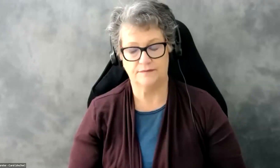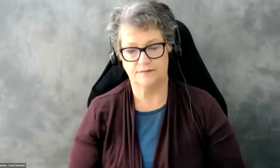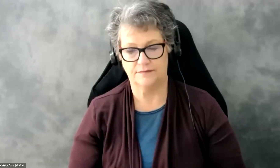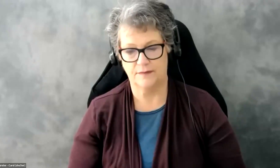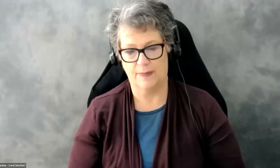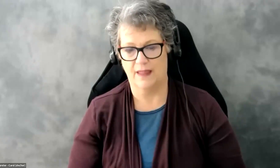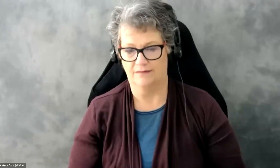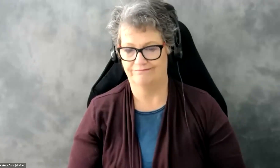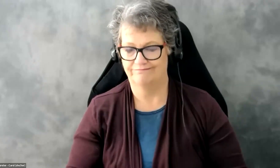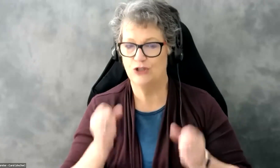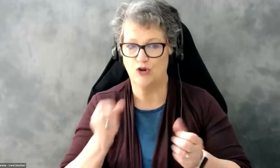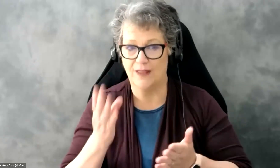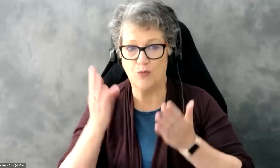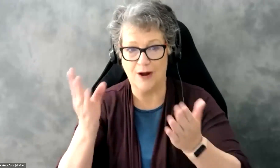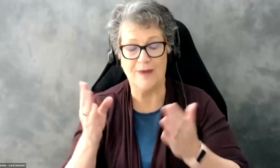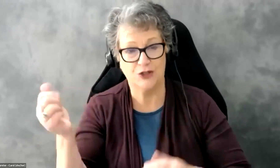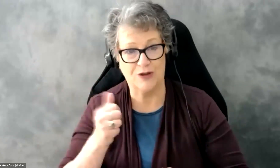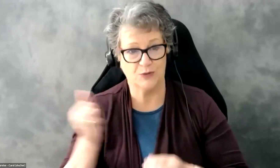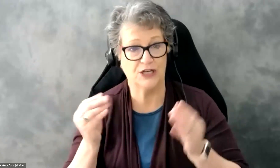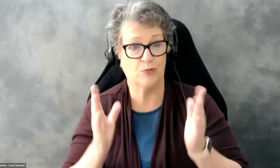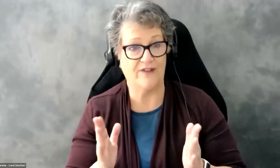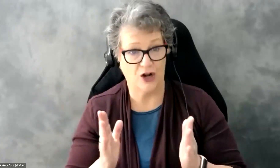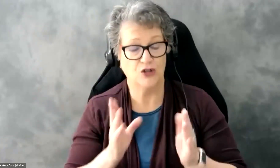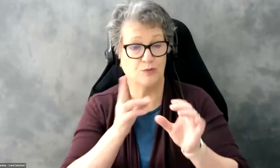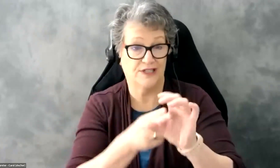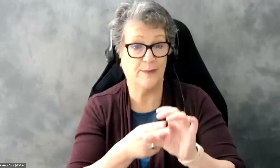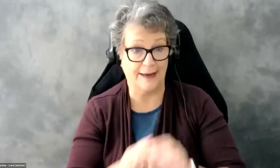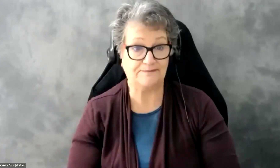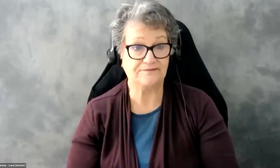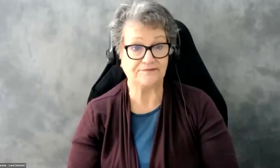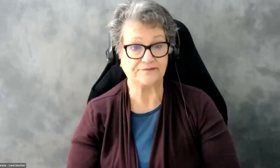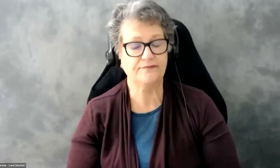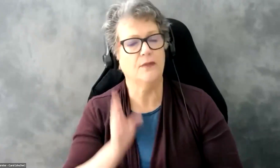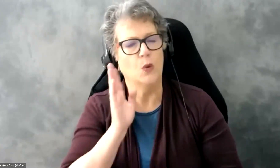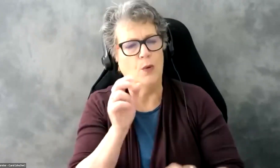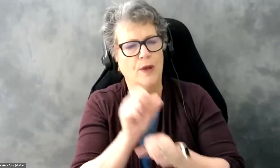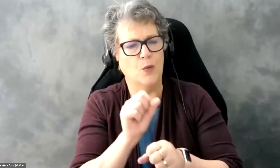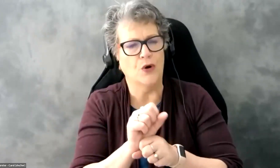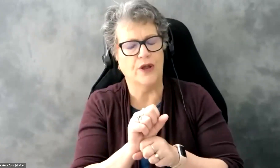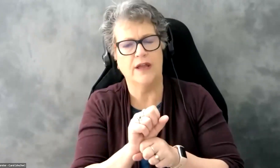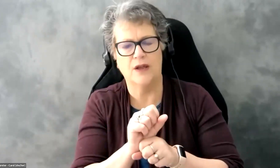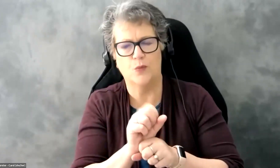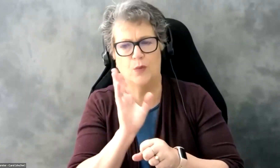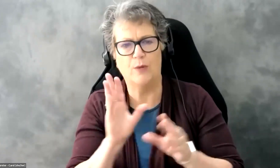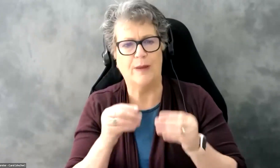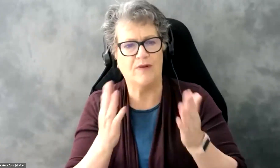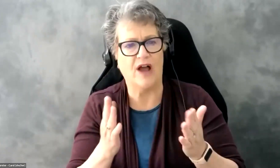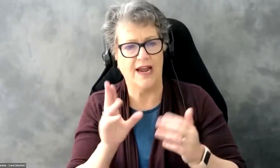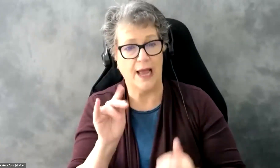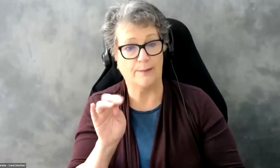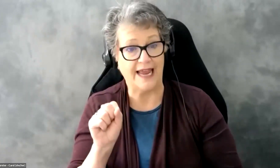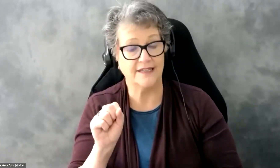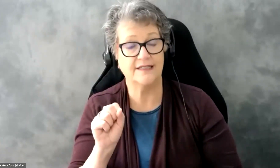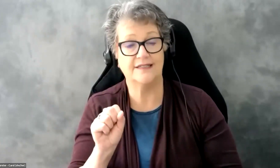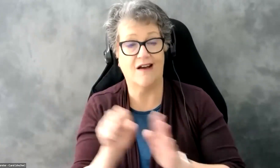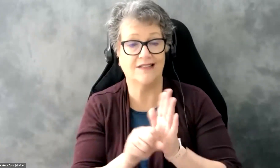Highly recommend our transportation providers participate in this meeting. We're going to work on providing some updates on kind of some